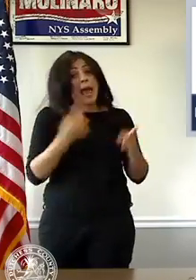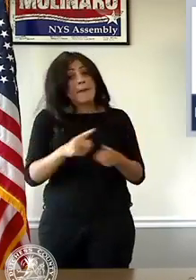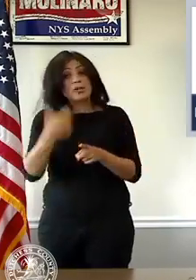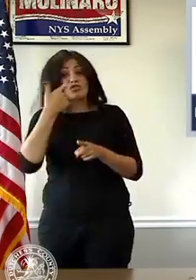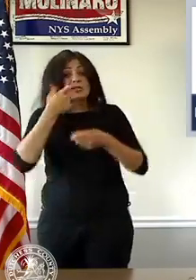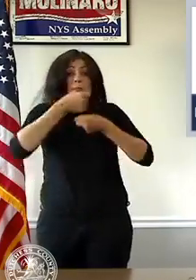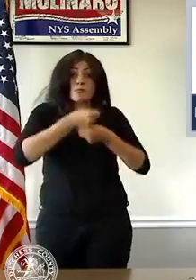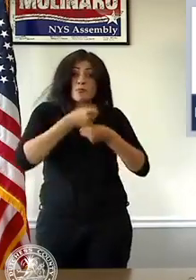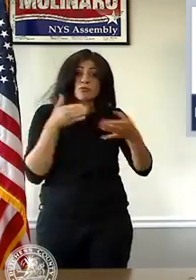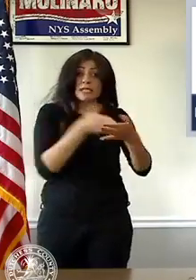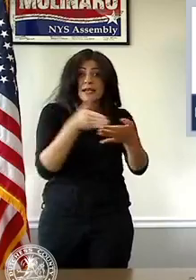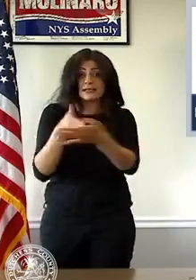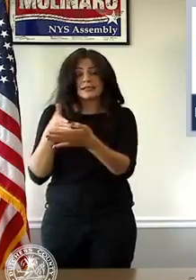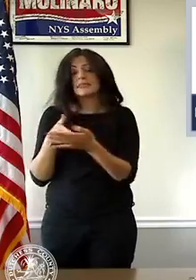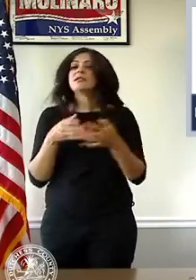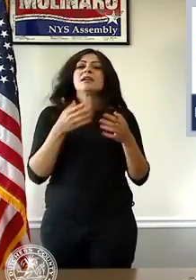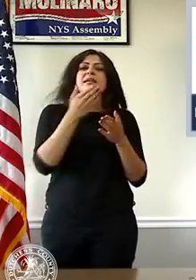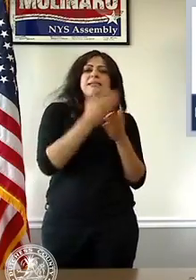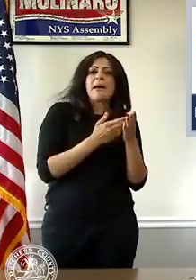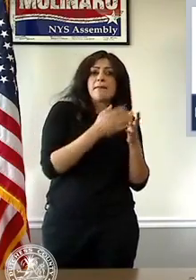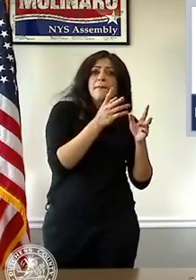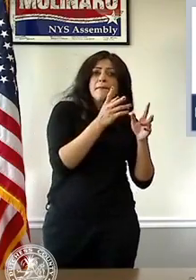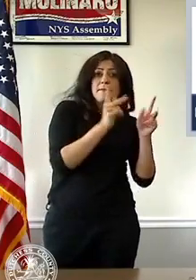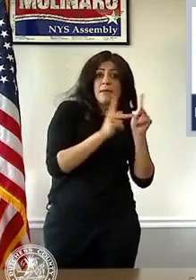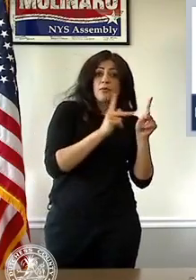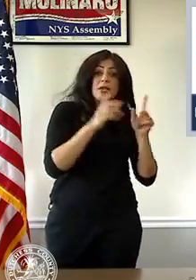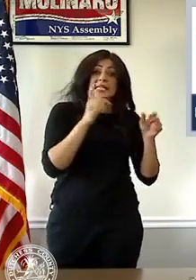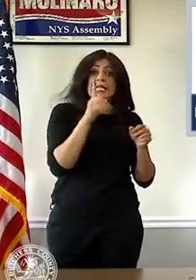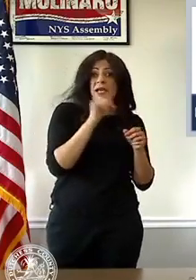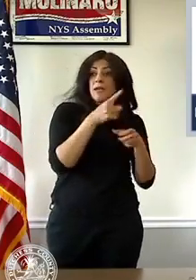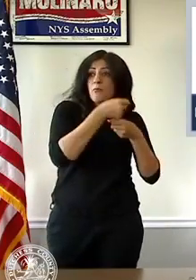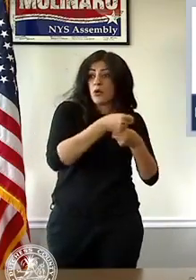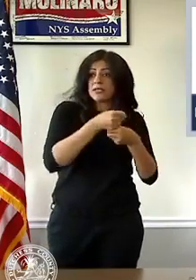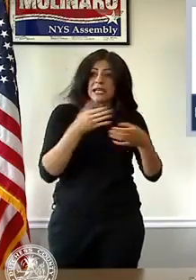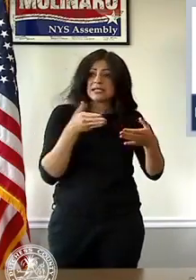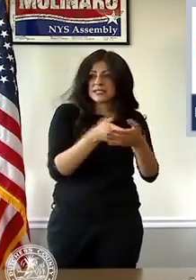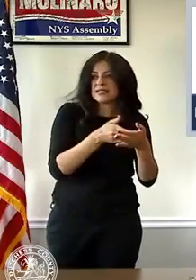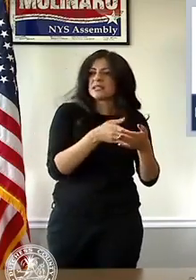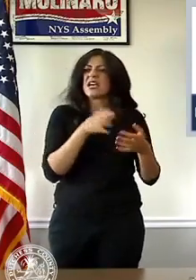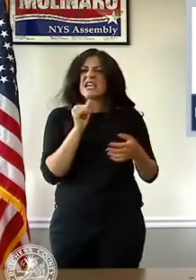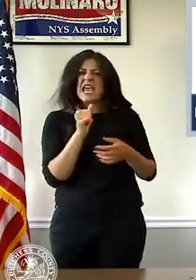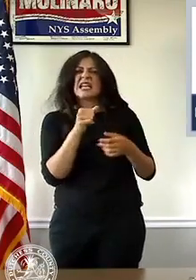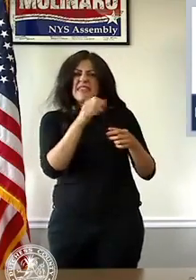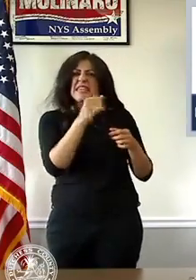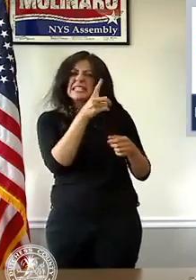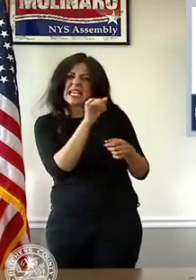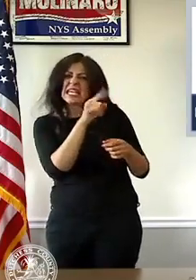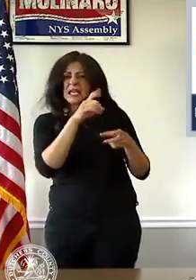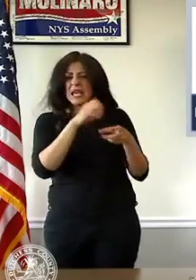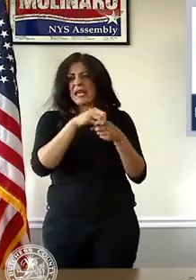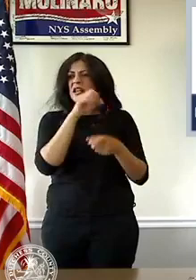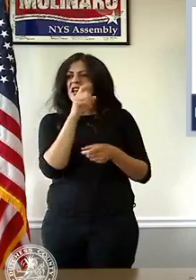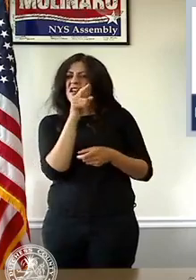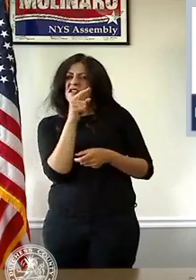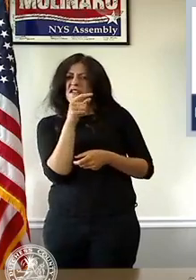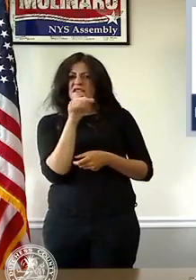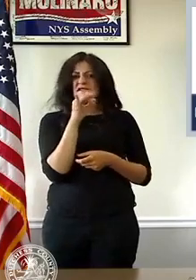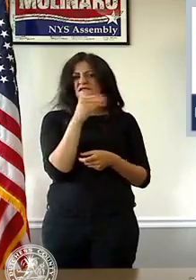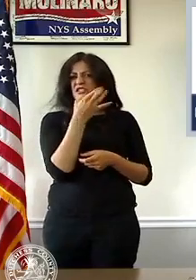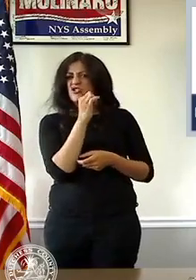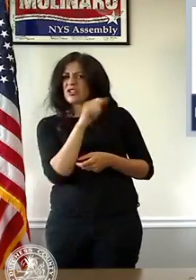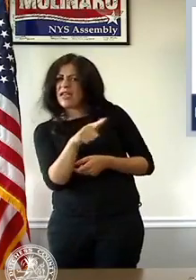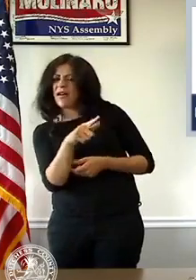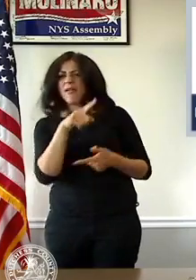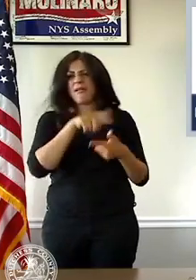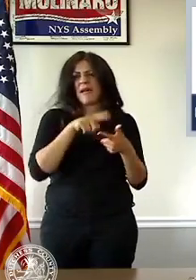state governor not giving you permission to open your business, you get to do that, and I support your right to do that. And believe me, if it's something that I can